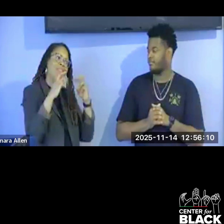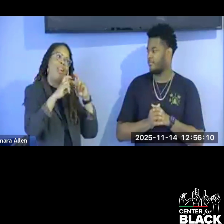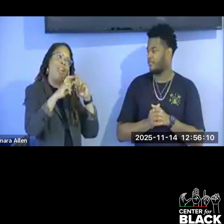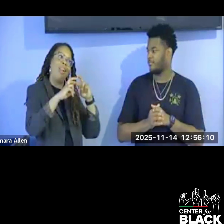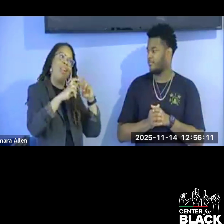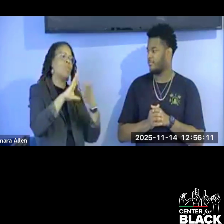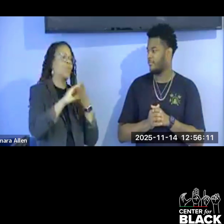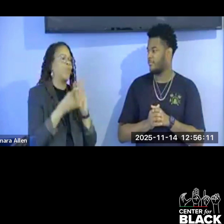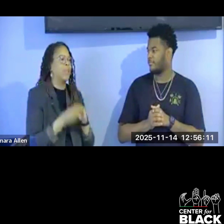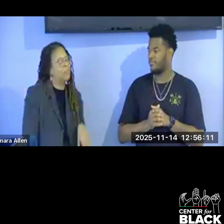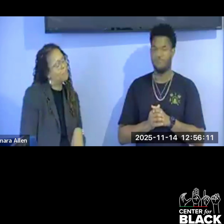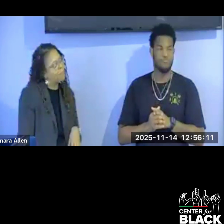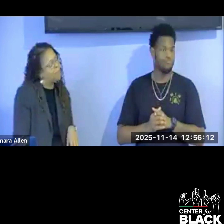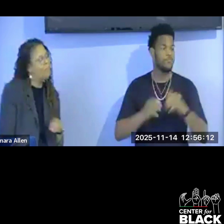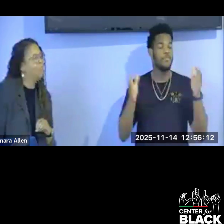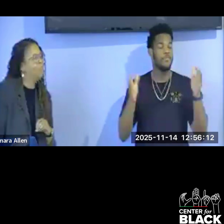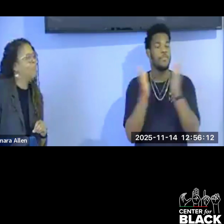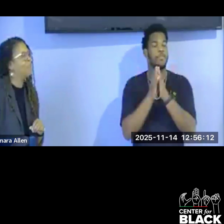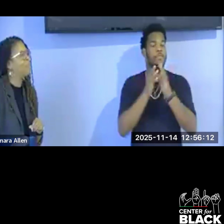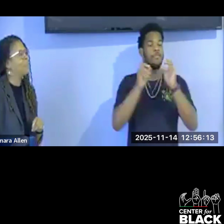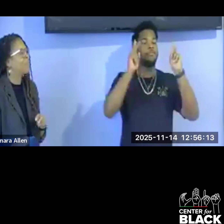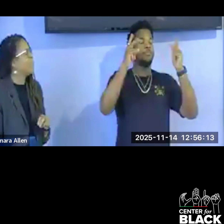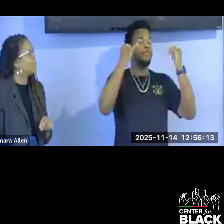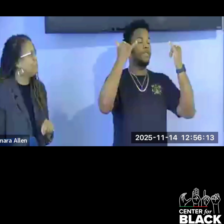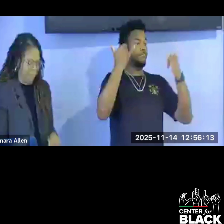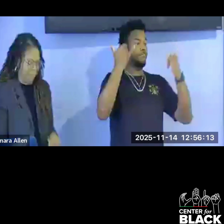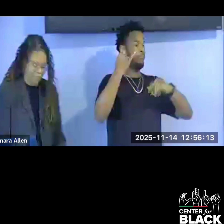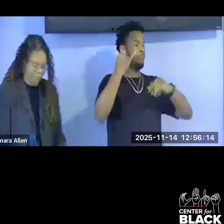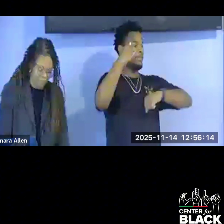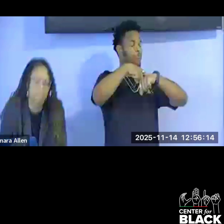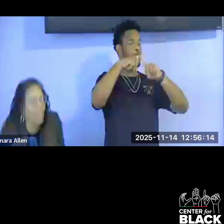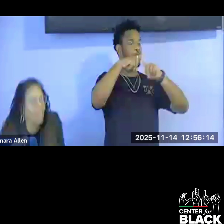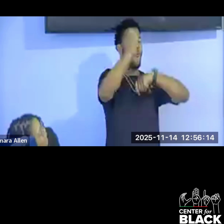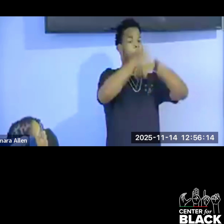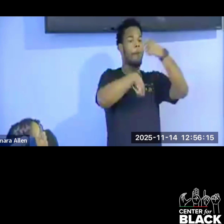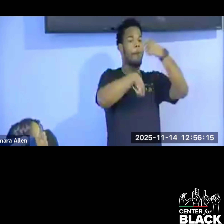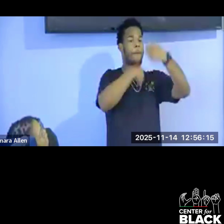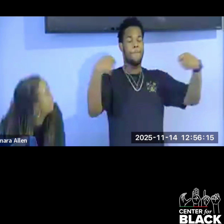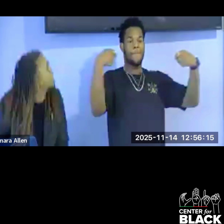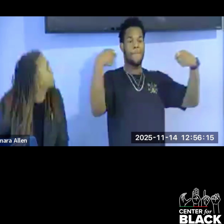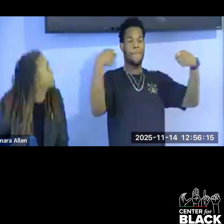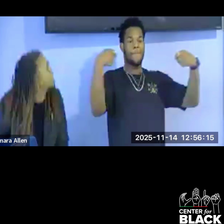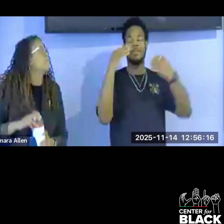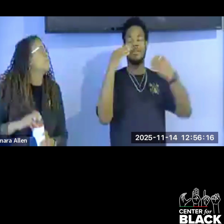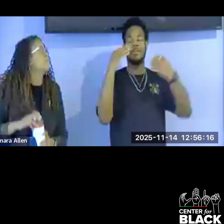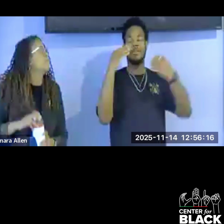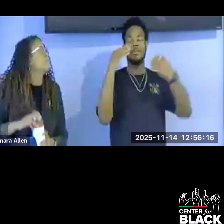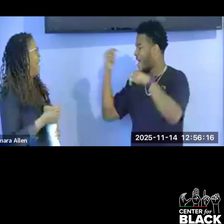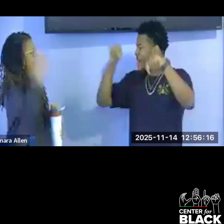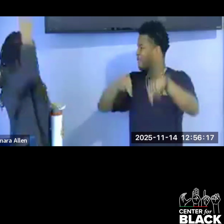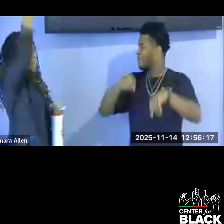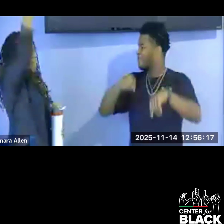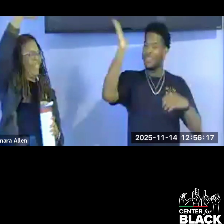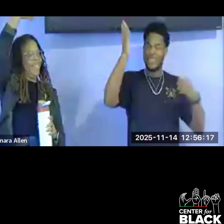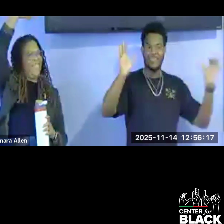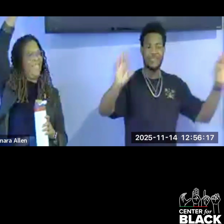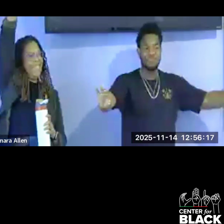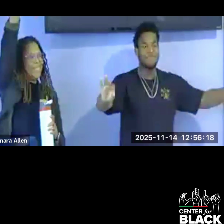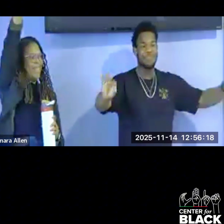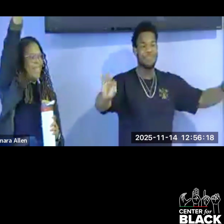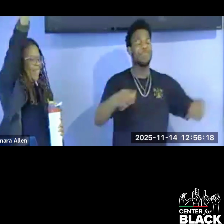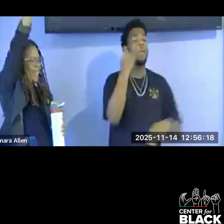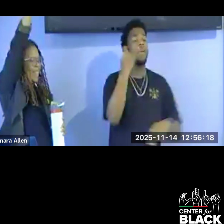different conversations that we had, and that allowed me to analyze their stories more in depth. All right, thank you so much